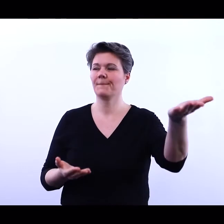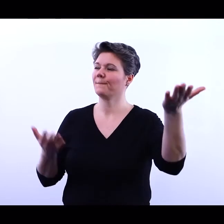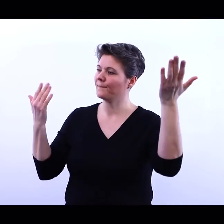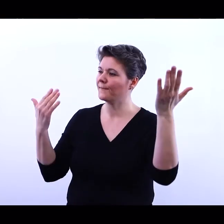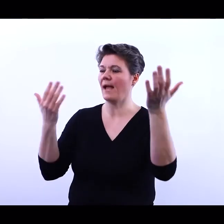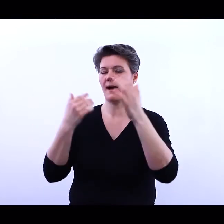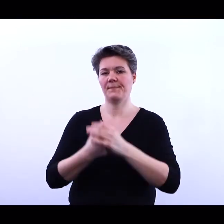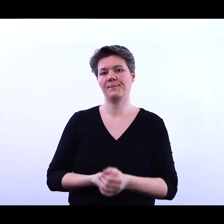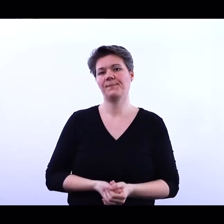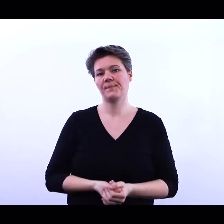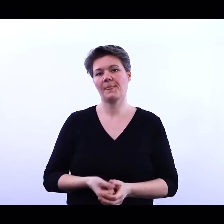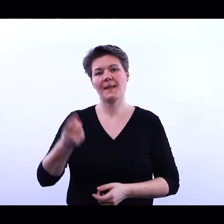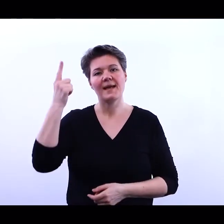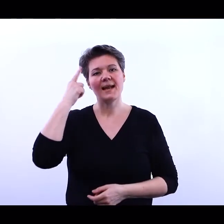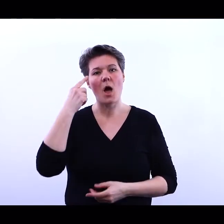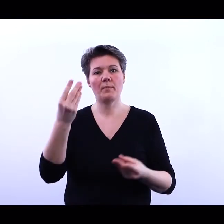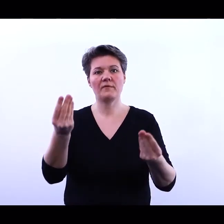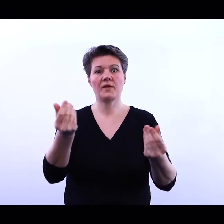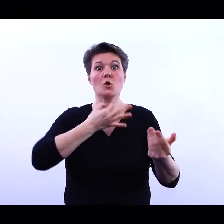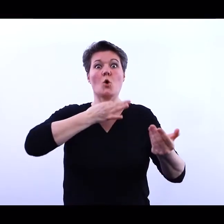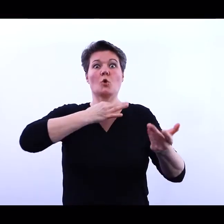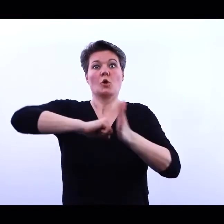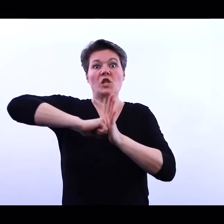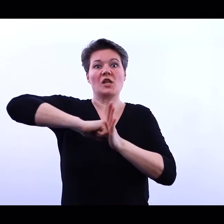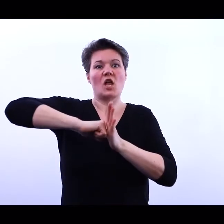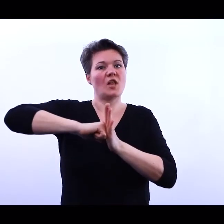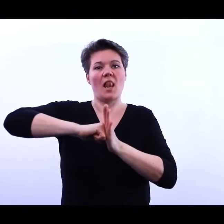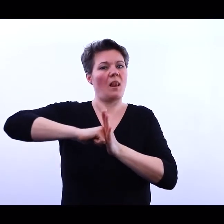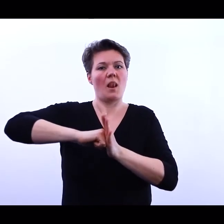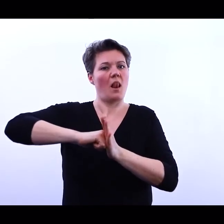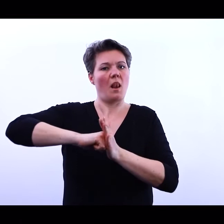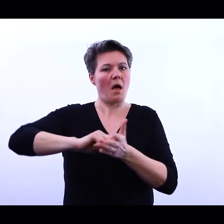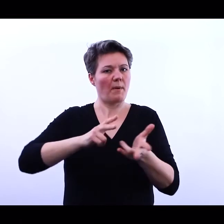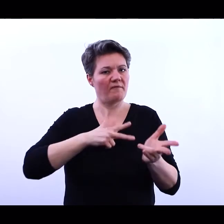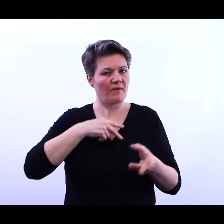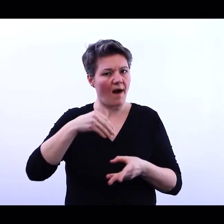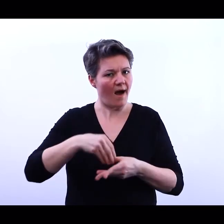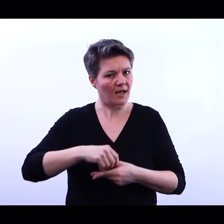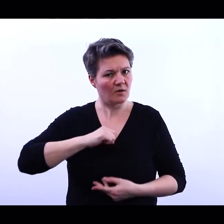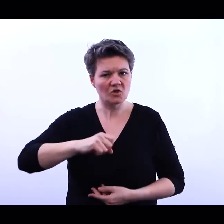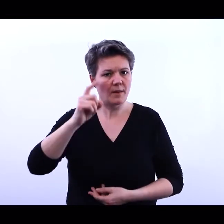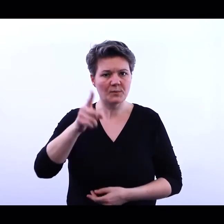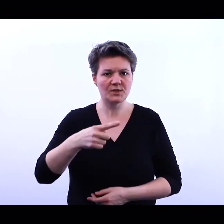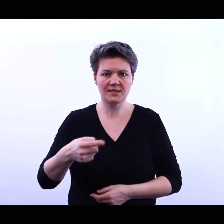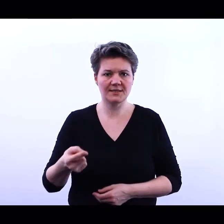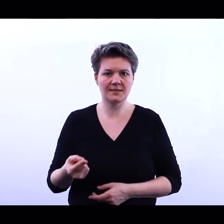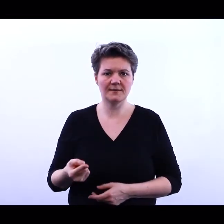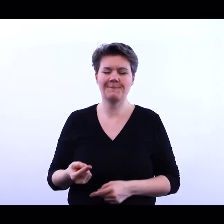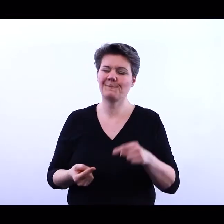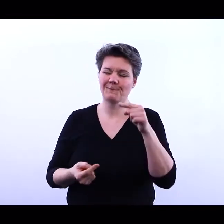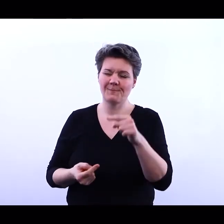this sense of urgency that is not true has driven a lot of